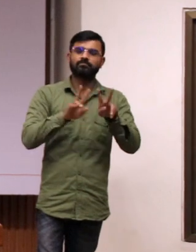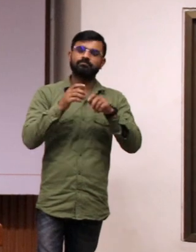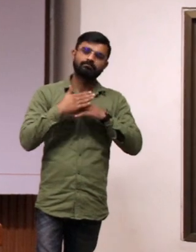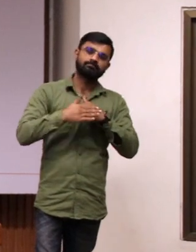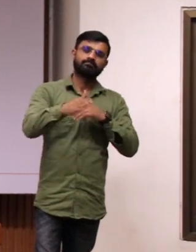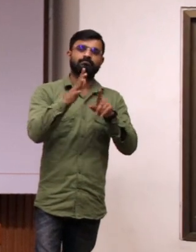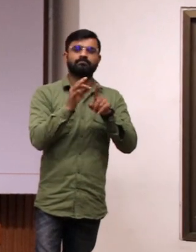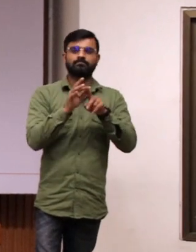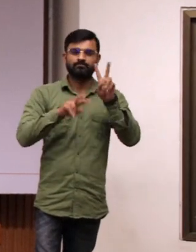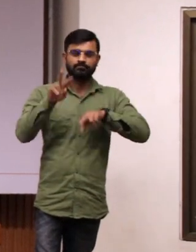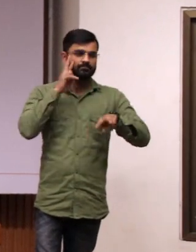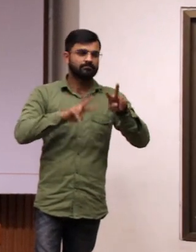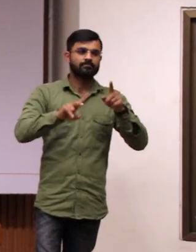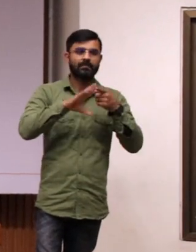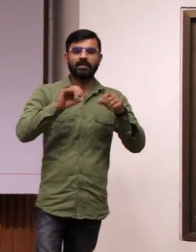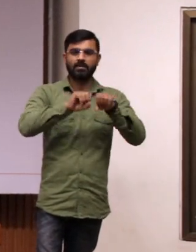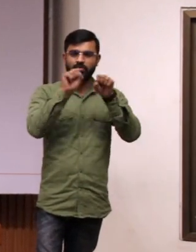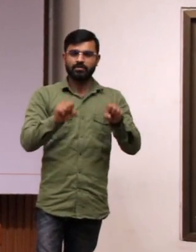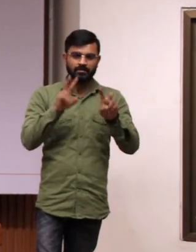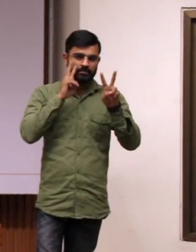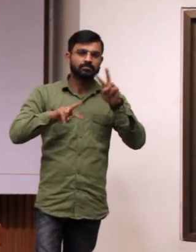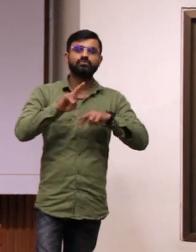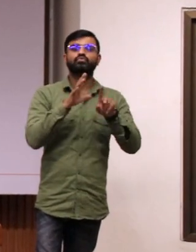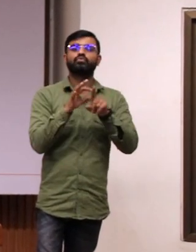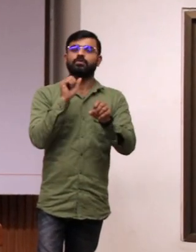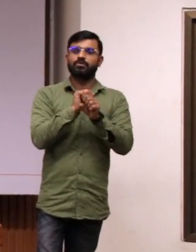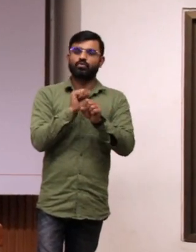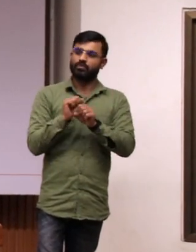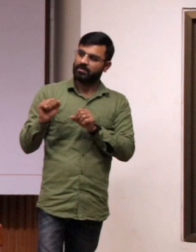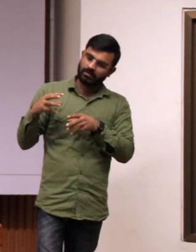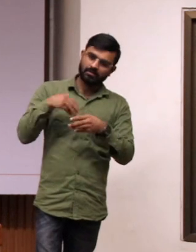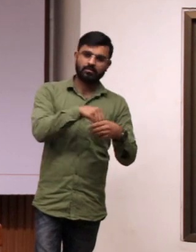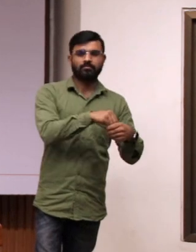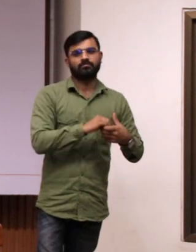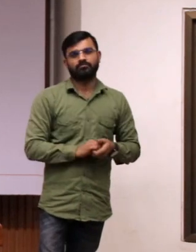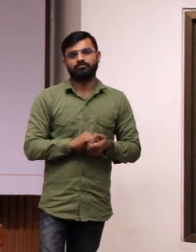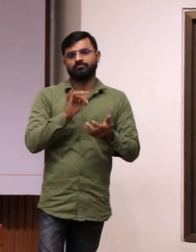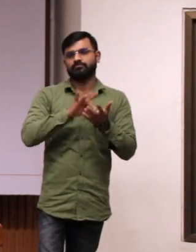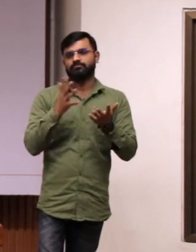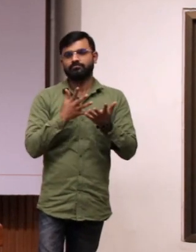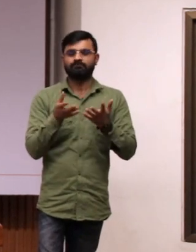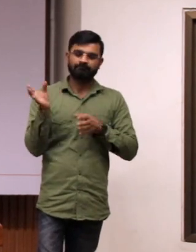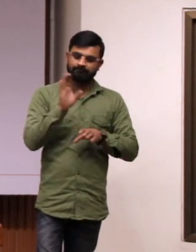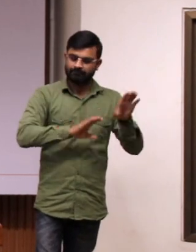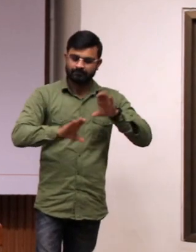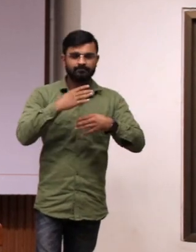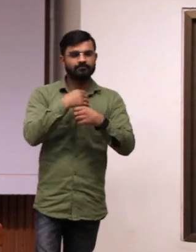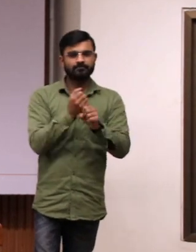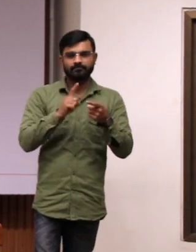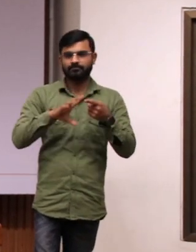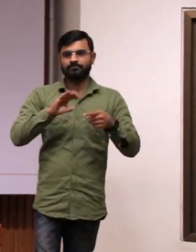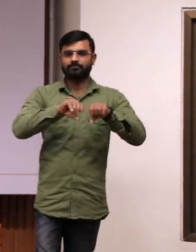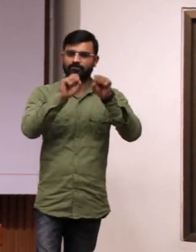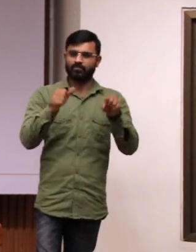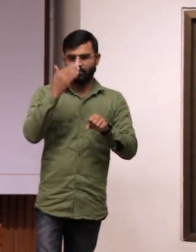turning, where people are looking at eco-restoration as something which is worth considering, and therefore investment has to be made in eco-restoration.